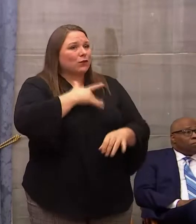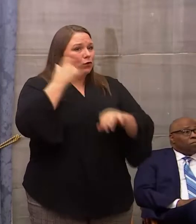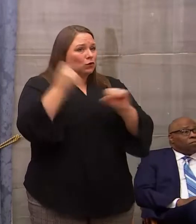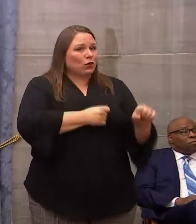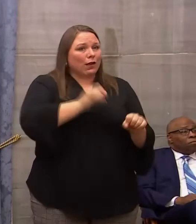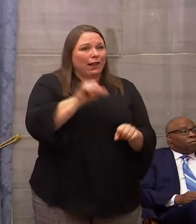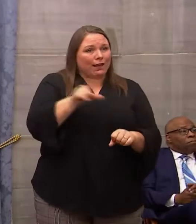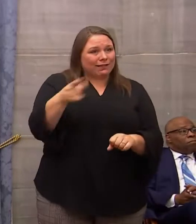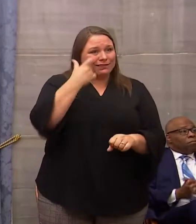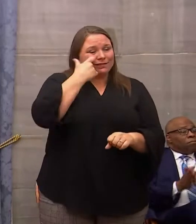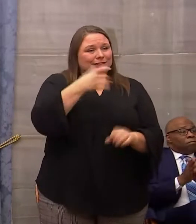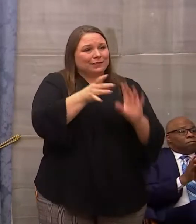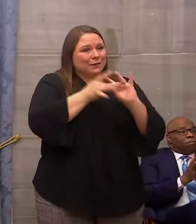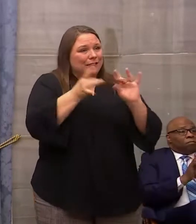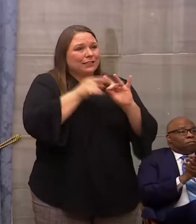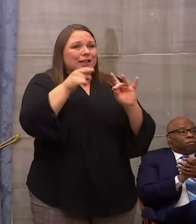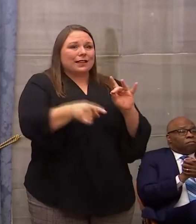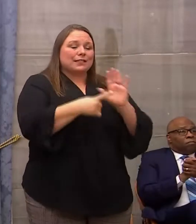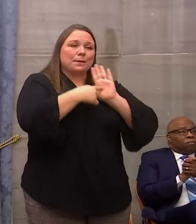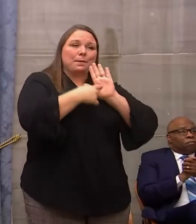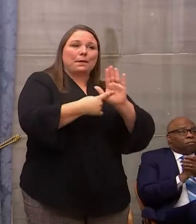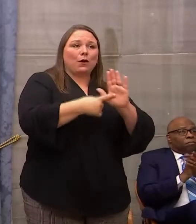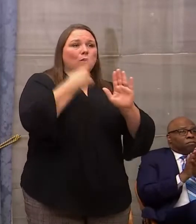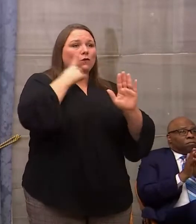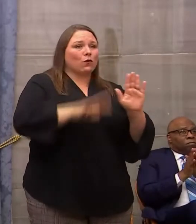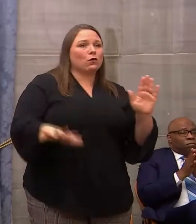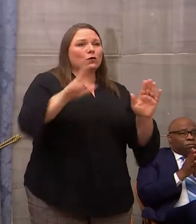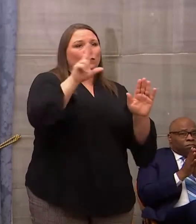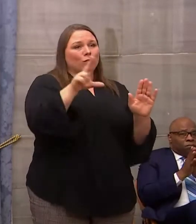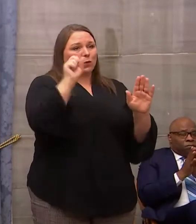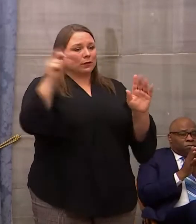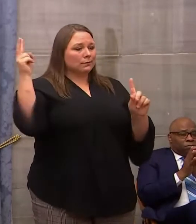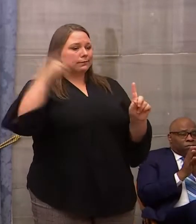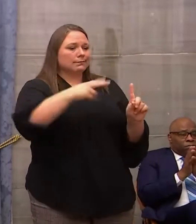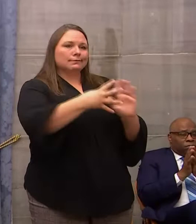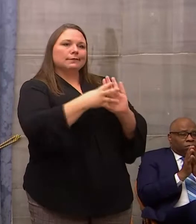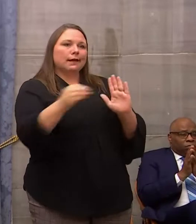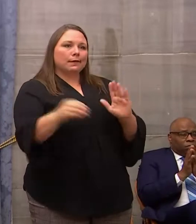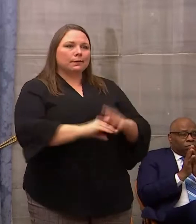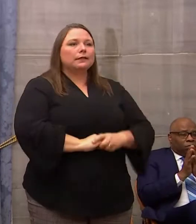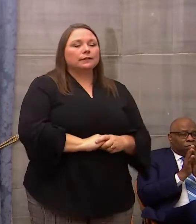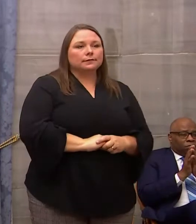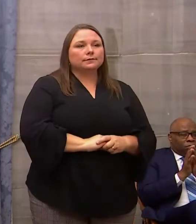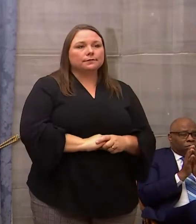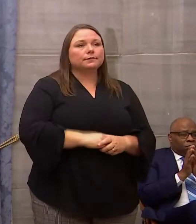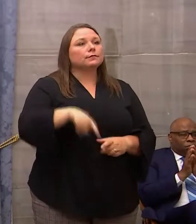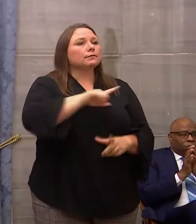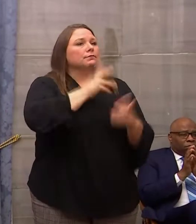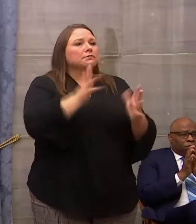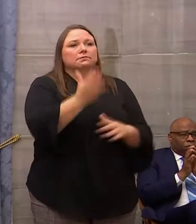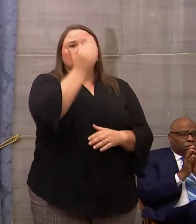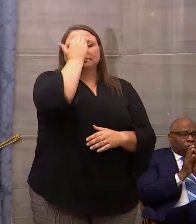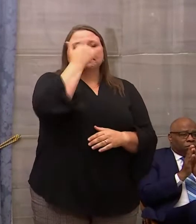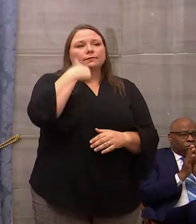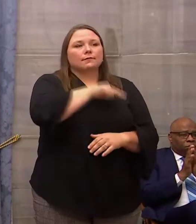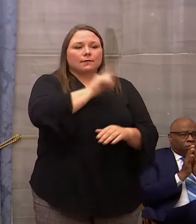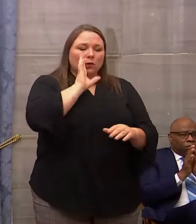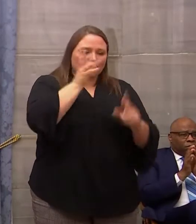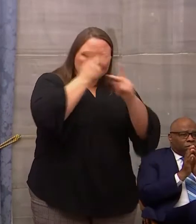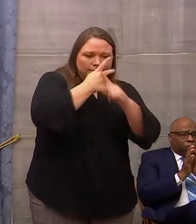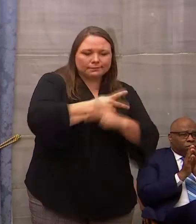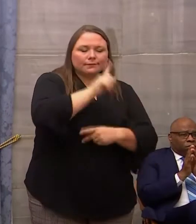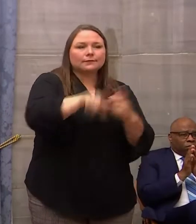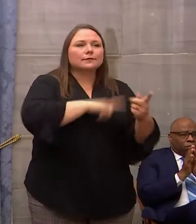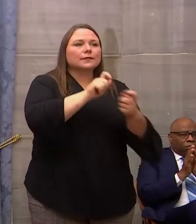Chairman says, this is a model for the nation. And we certainly know that we will find a